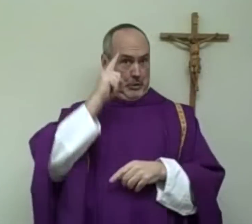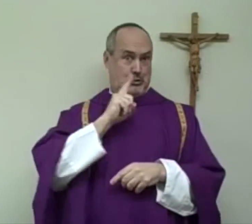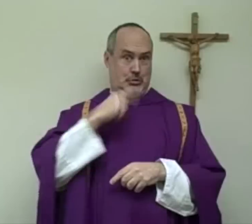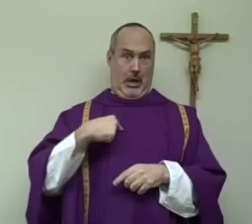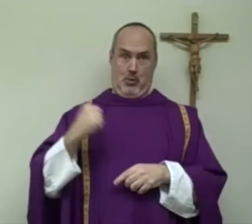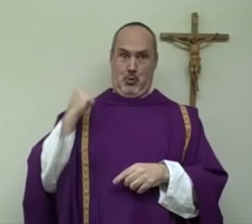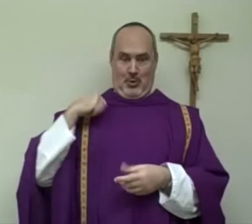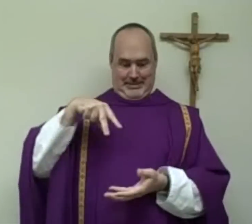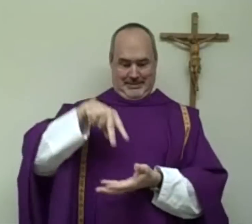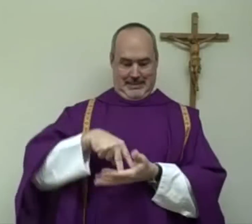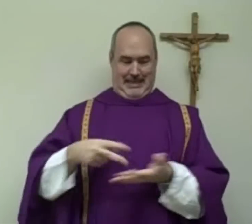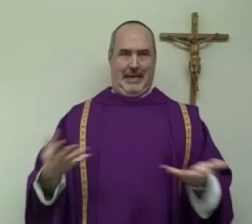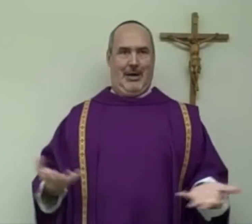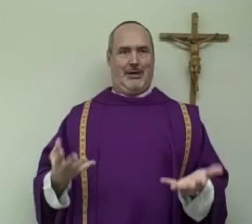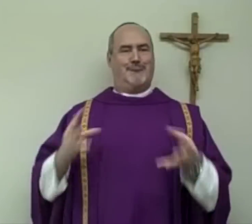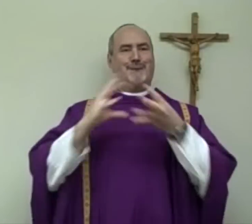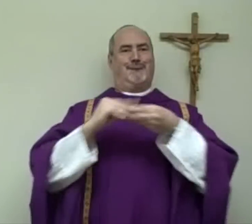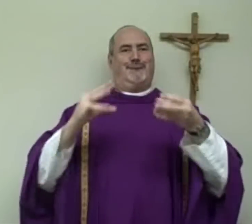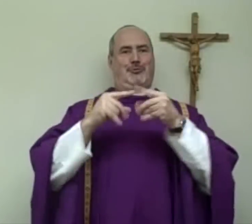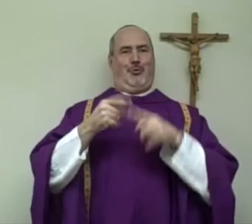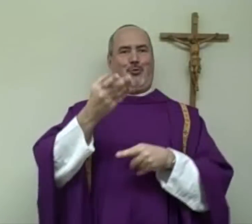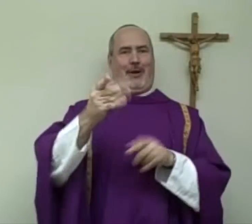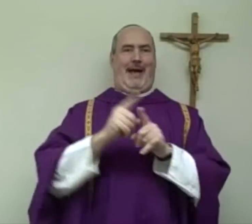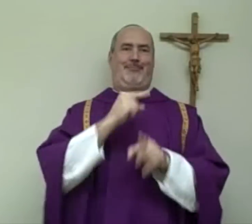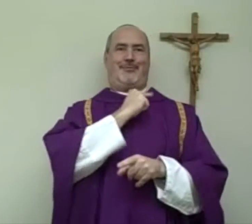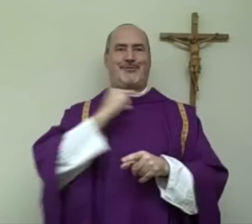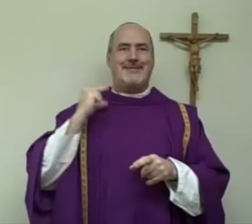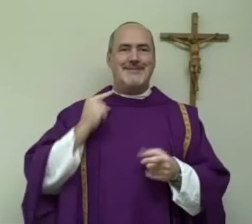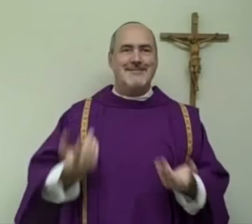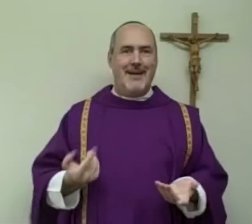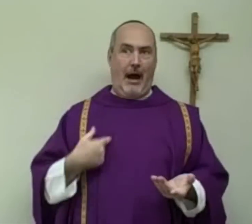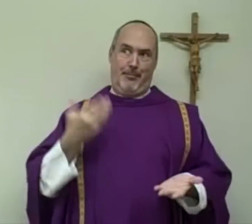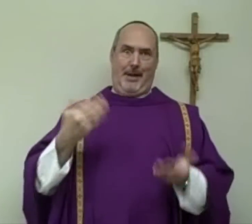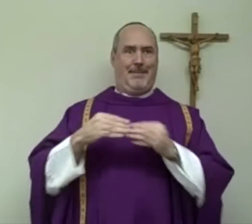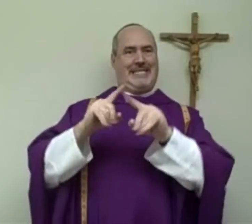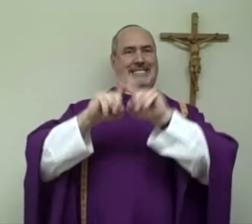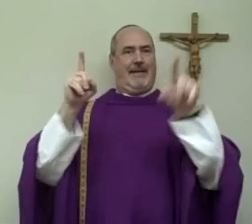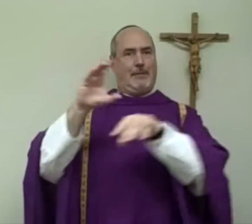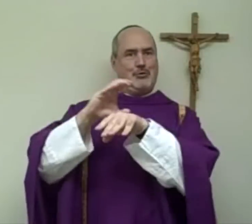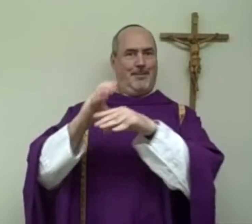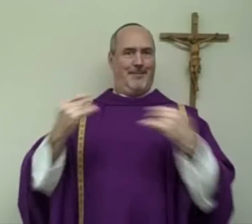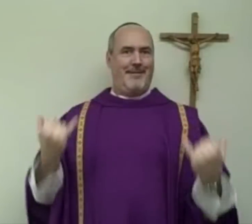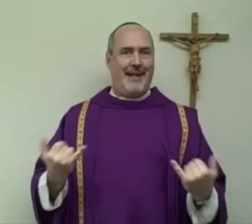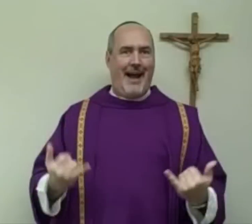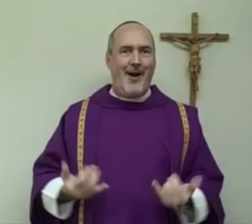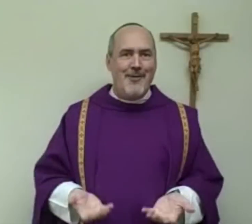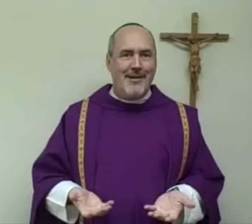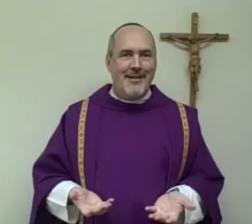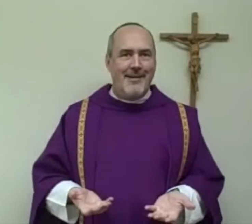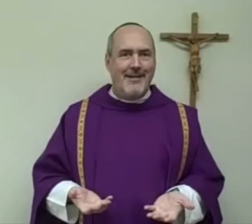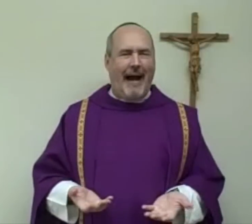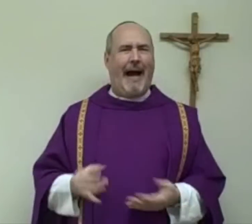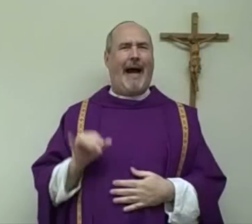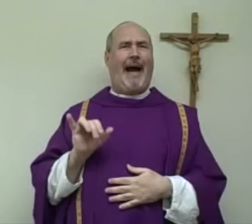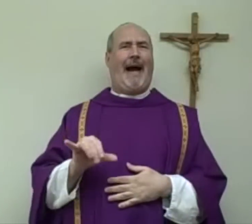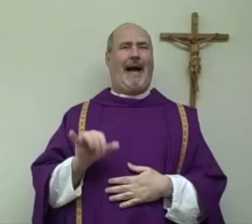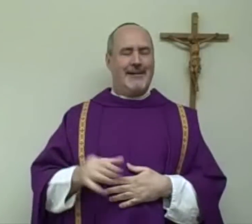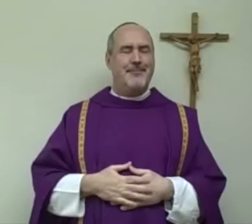my life would be completely different for sure. I wouldn't be standing here talking to you right now as a priest. I would be involved in a different